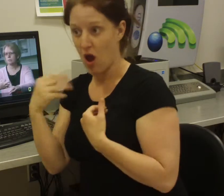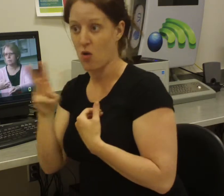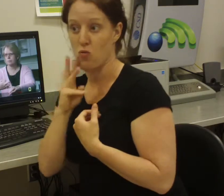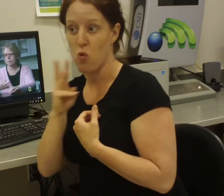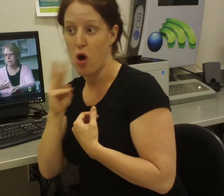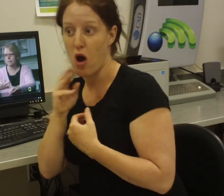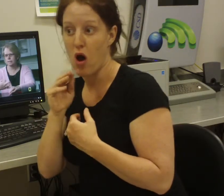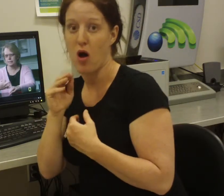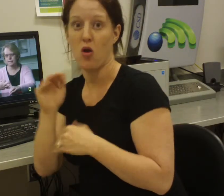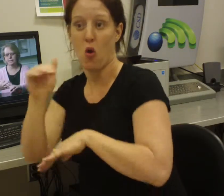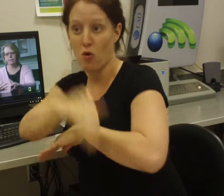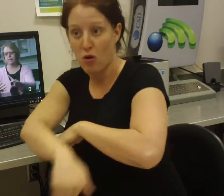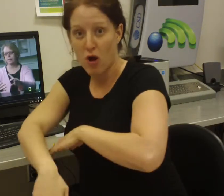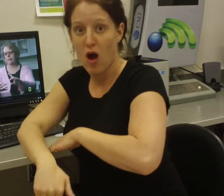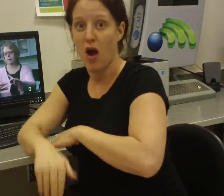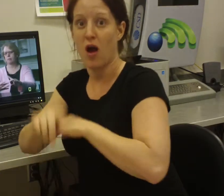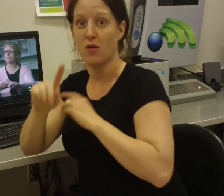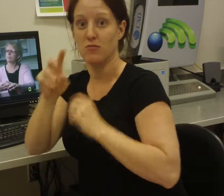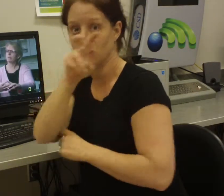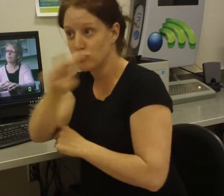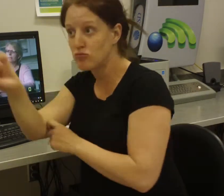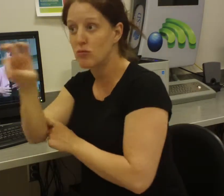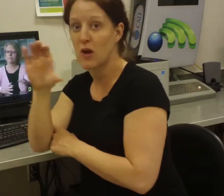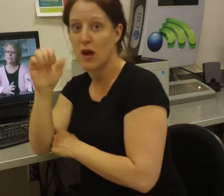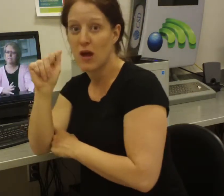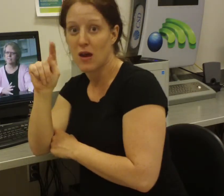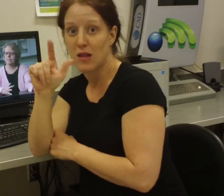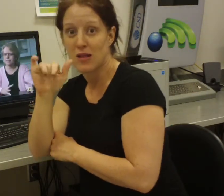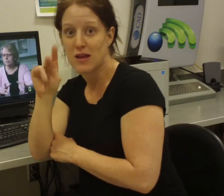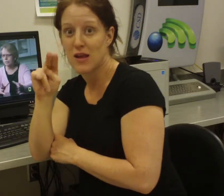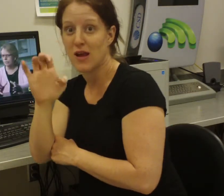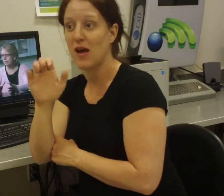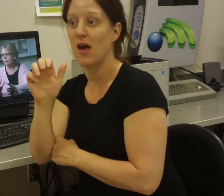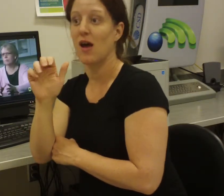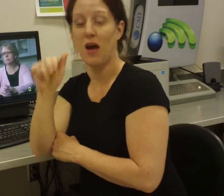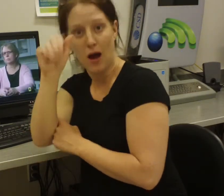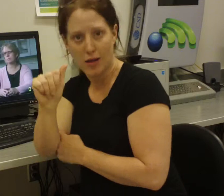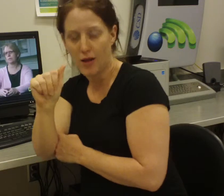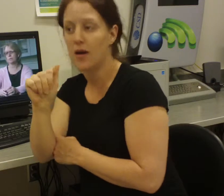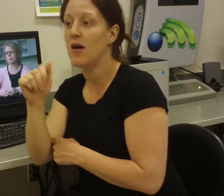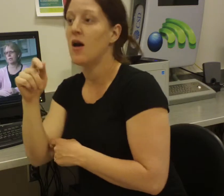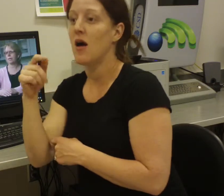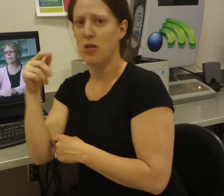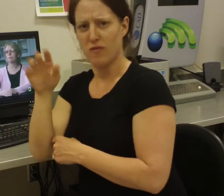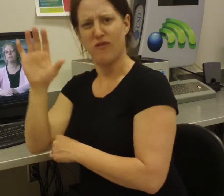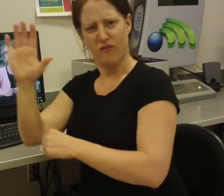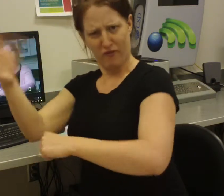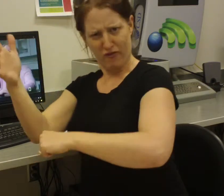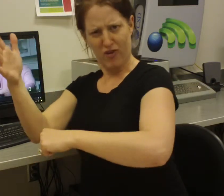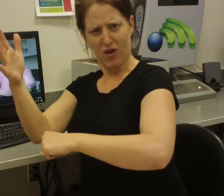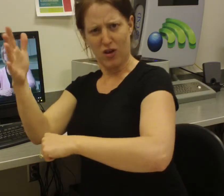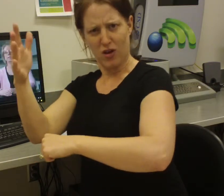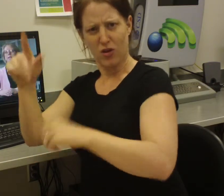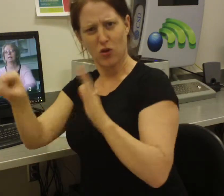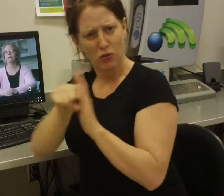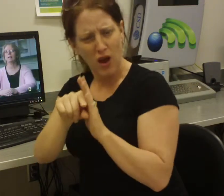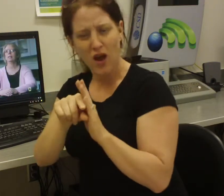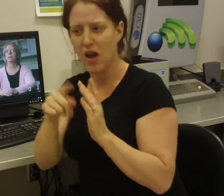trip to Catalina. They are 5th grade. They've had science kindergarten through 5th grade. And for them to say things like, the